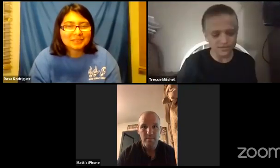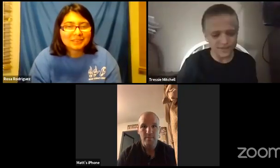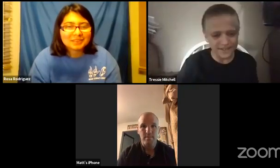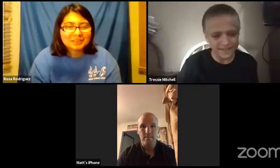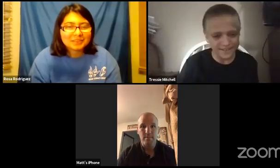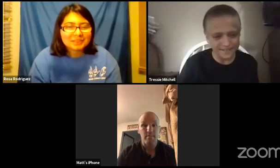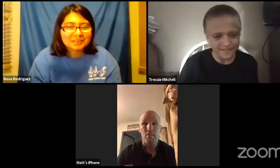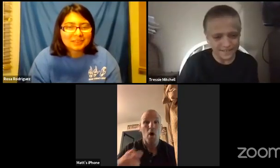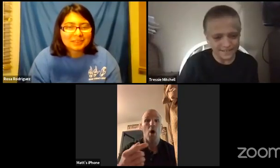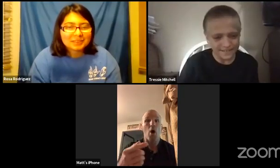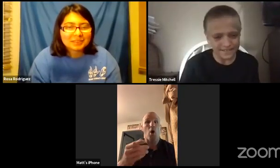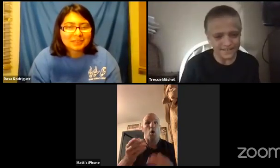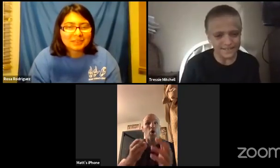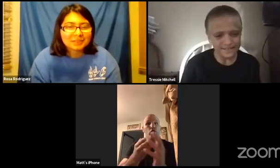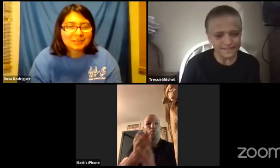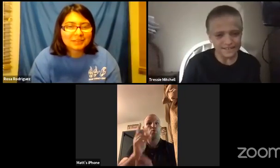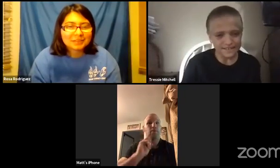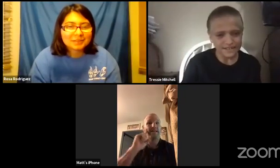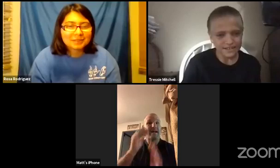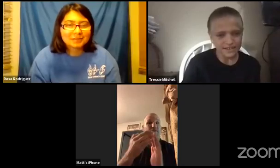How did you learn sign language?